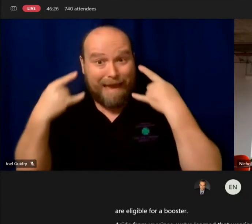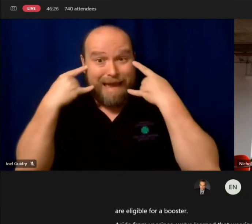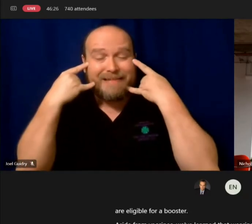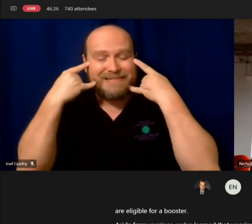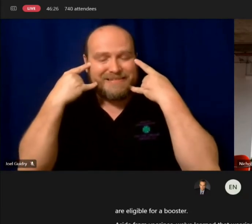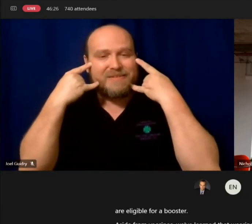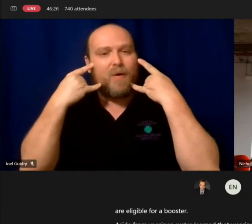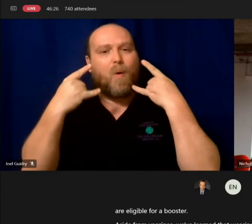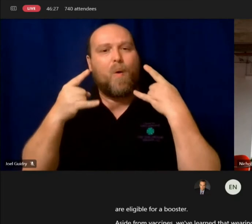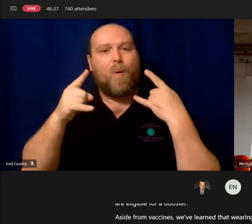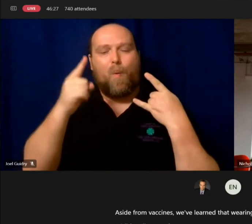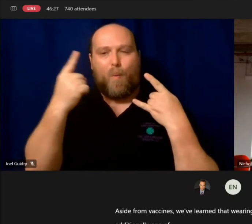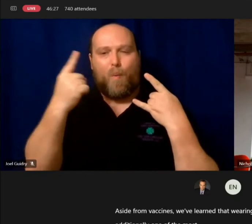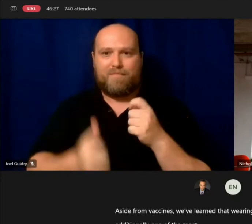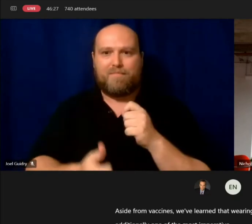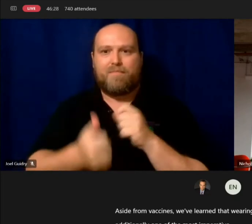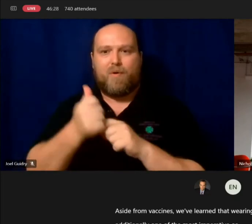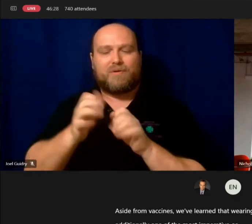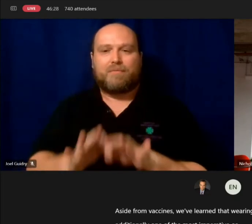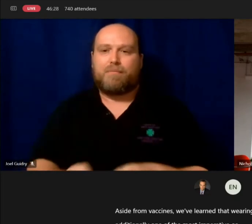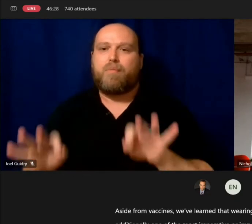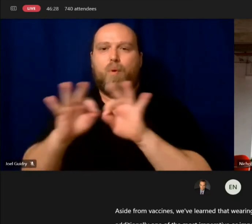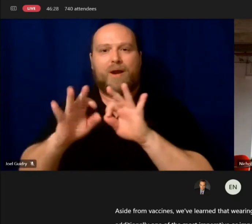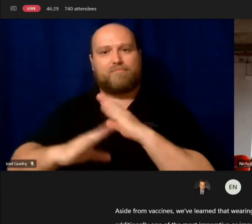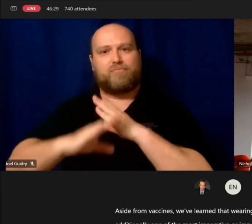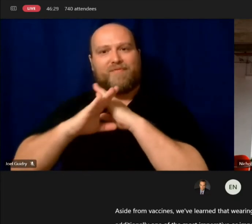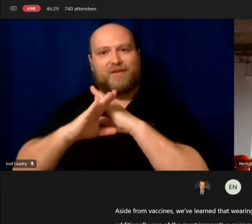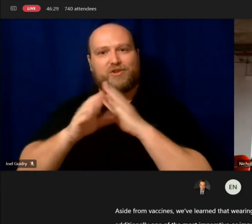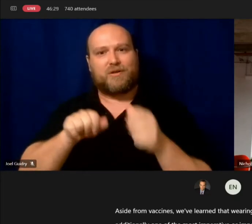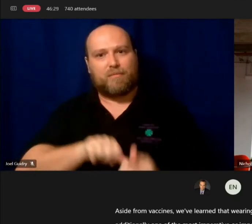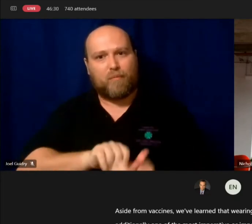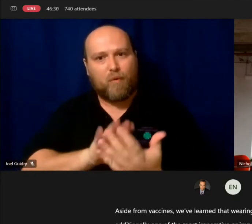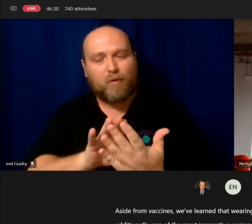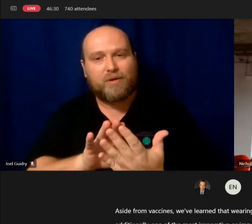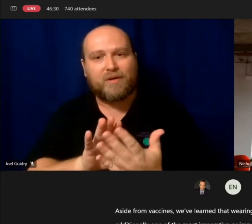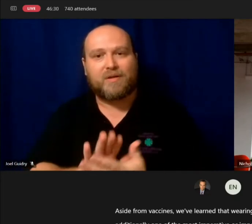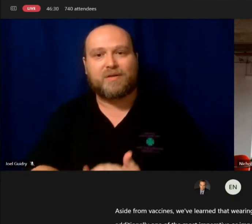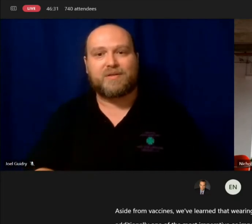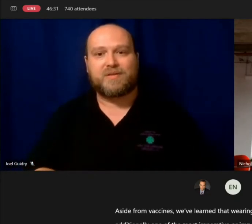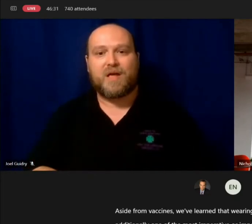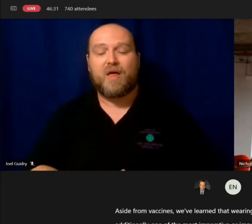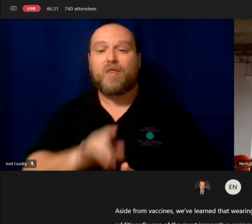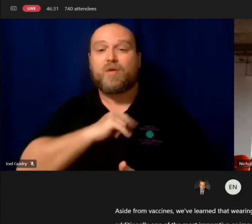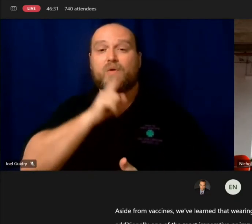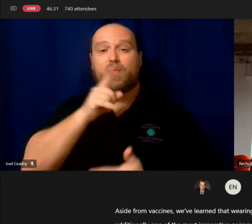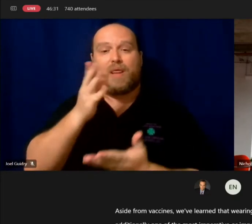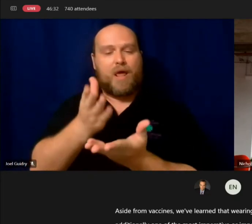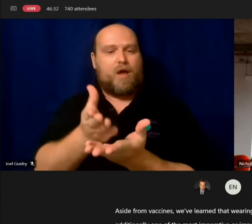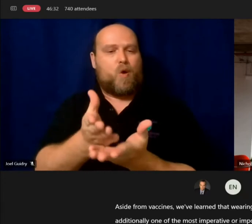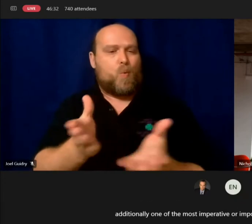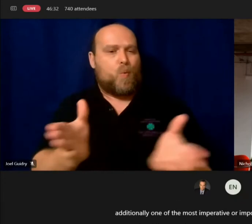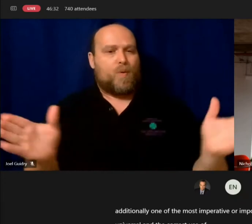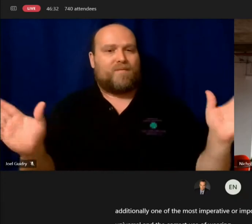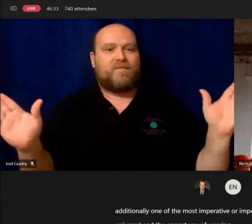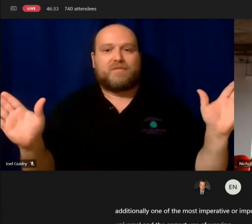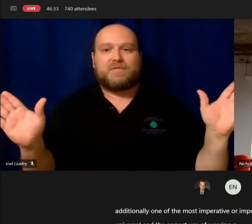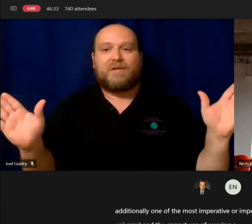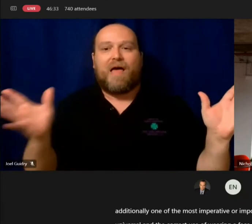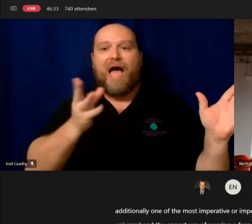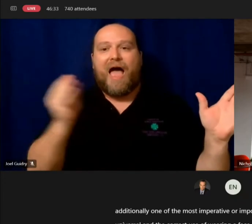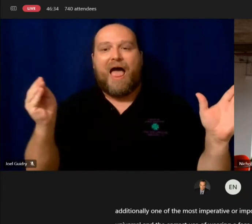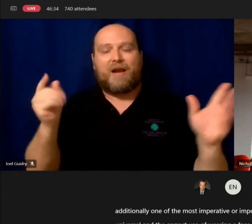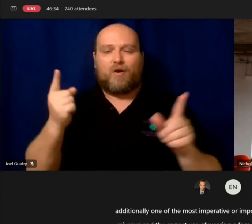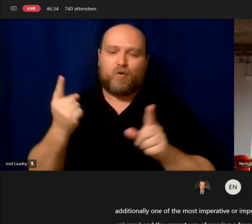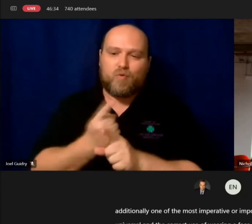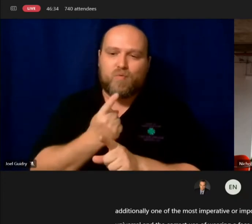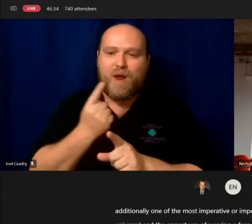or important prevention measures. So the universal and the correct use of wearing a face mask or face covering